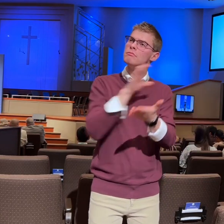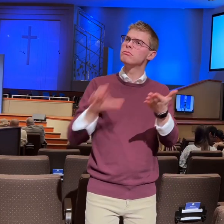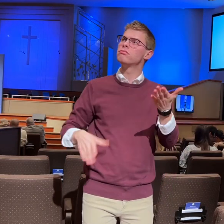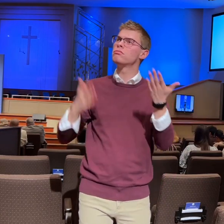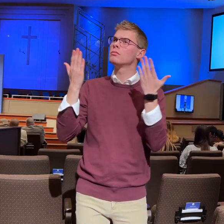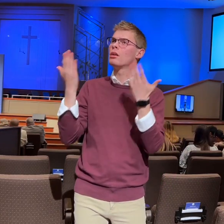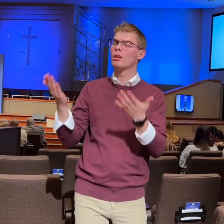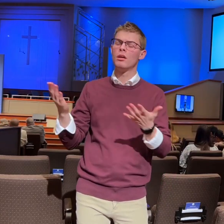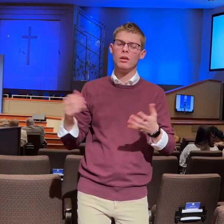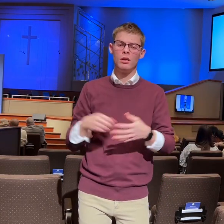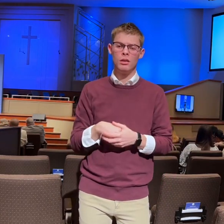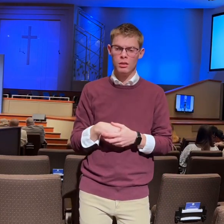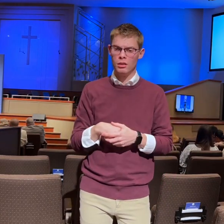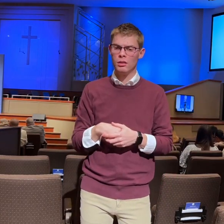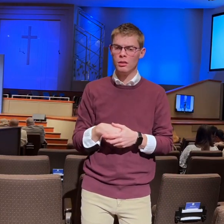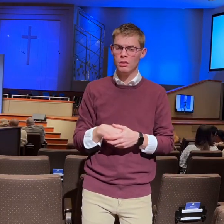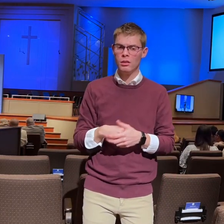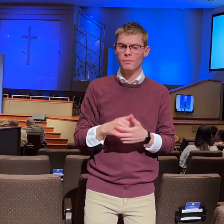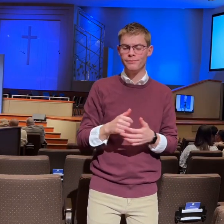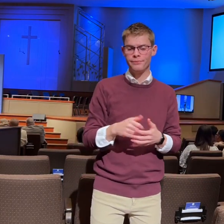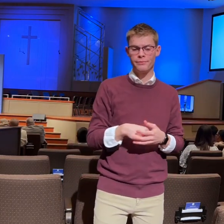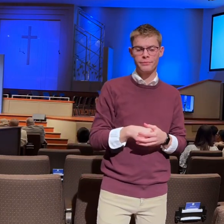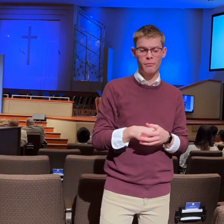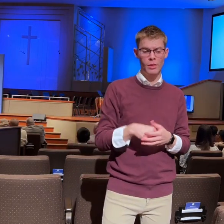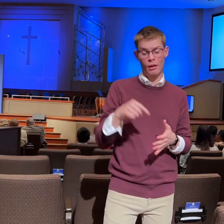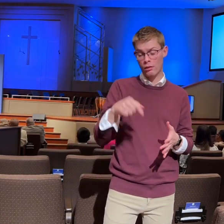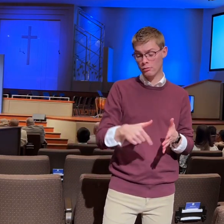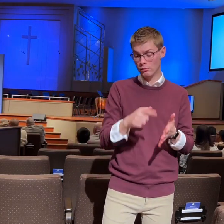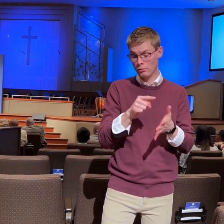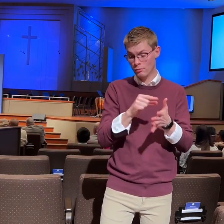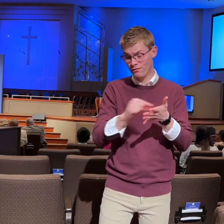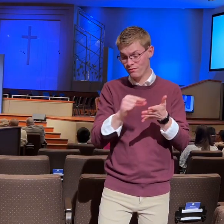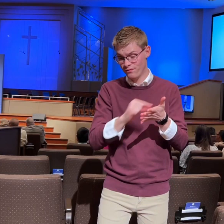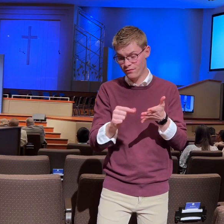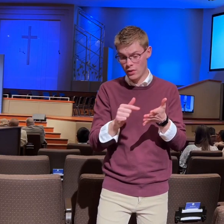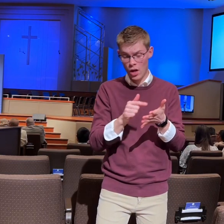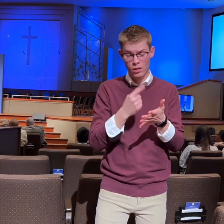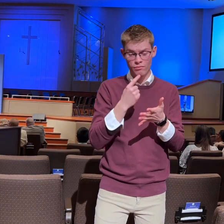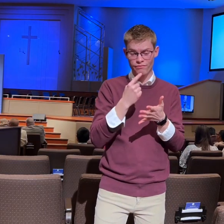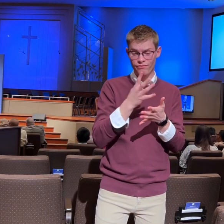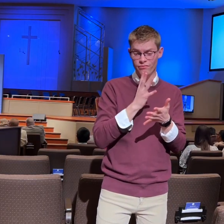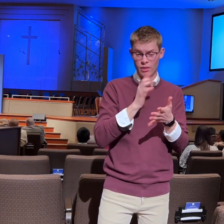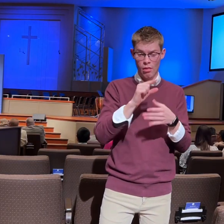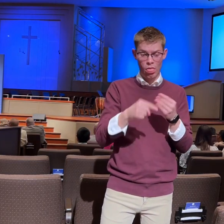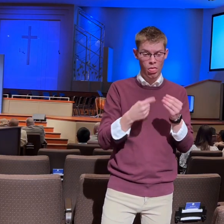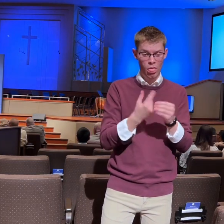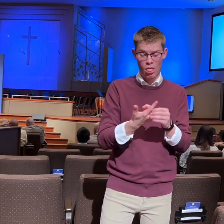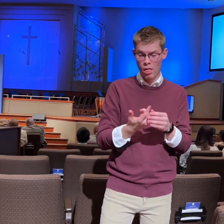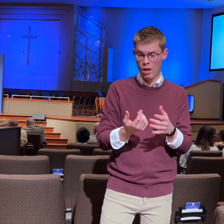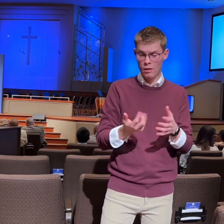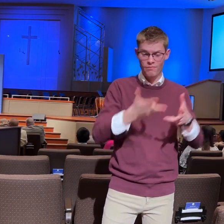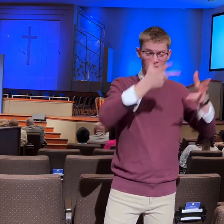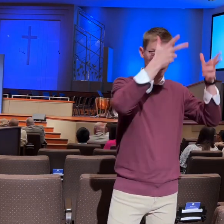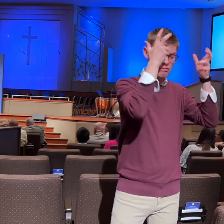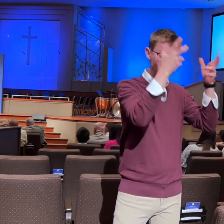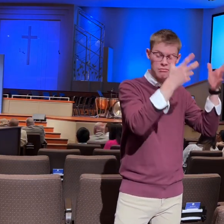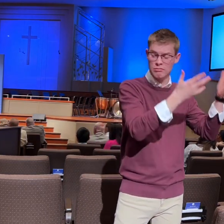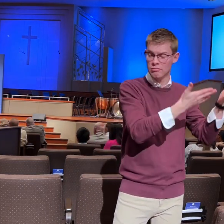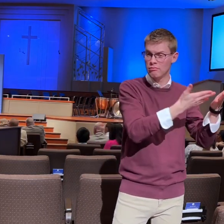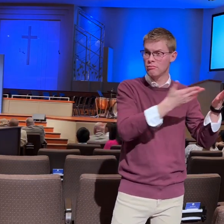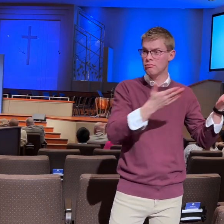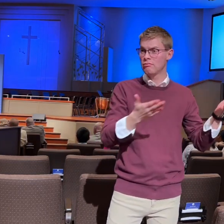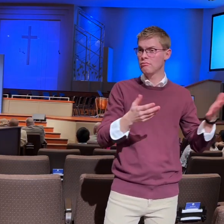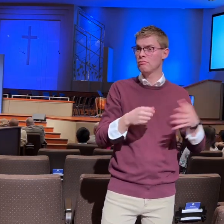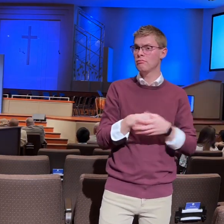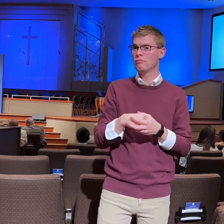speak of evil spirits and devils. Now make no mistake, the moving away of so many who once sang in the choir